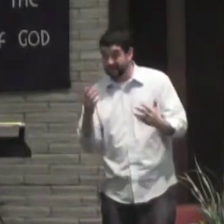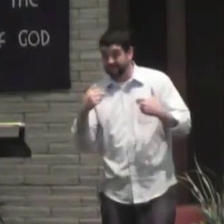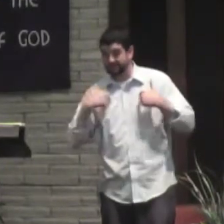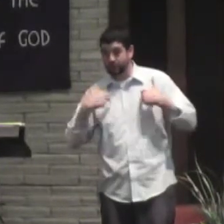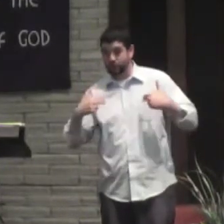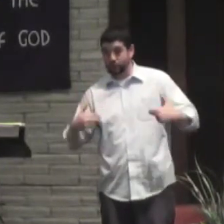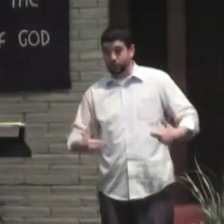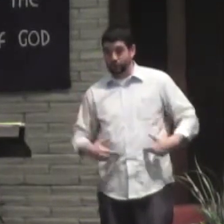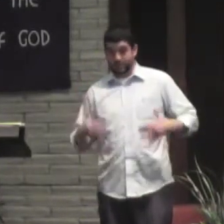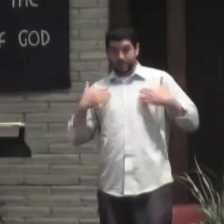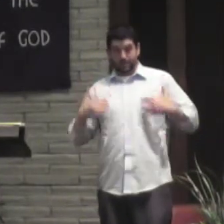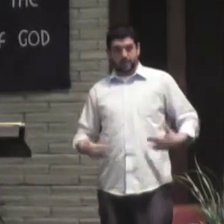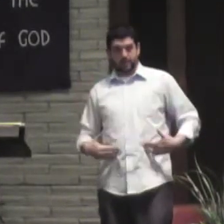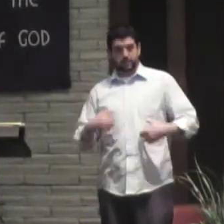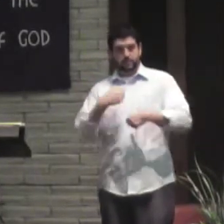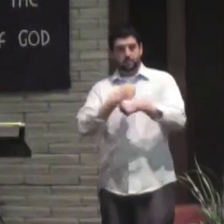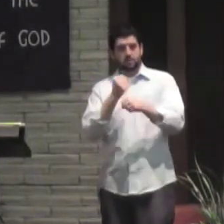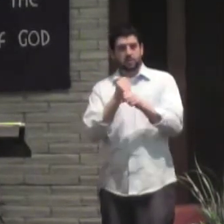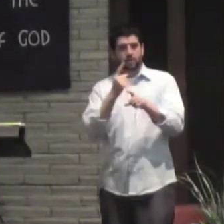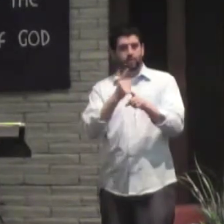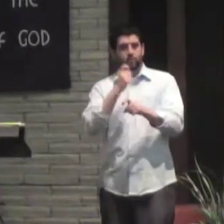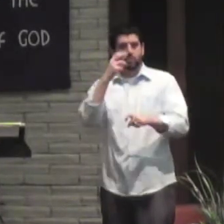is mostly made out of water.